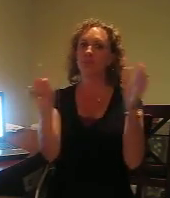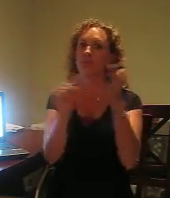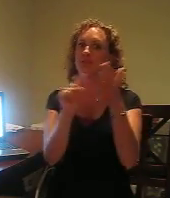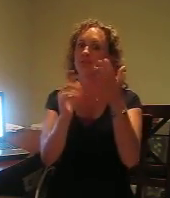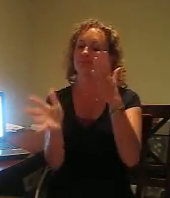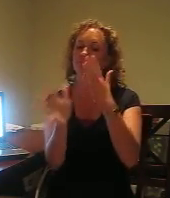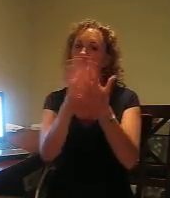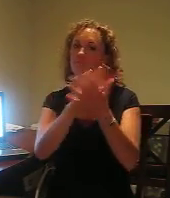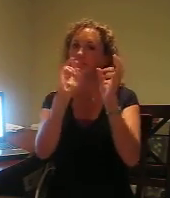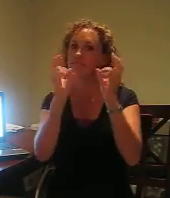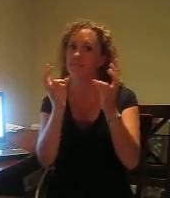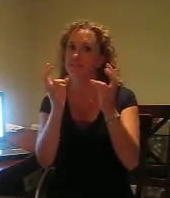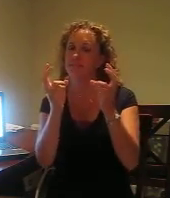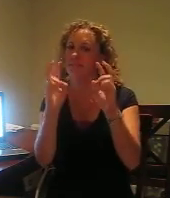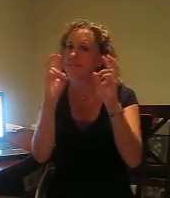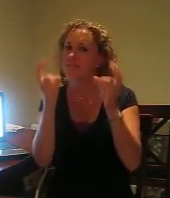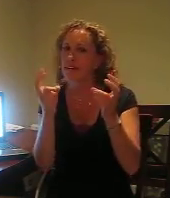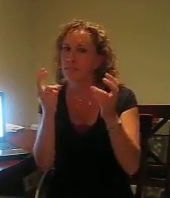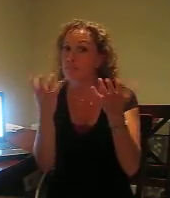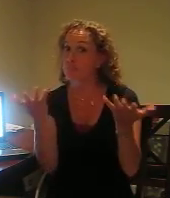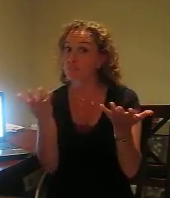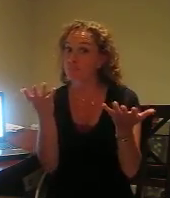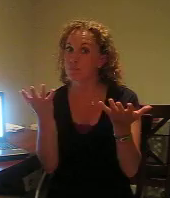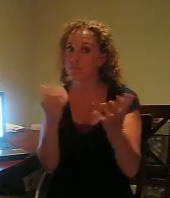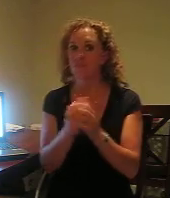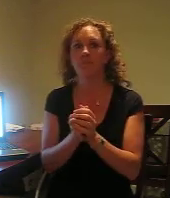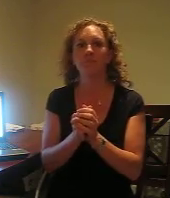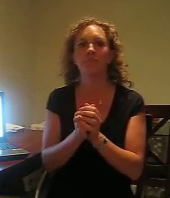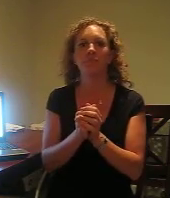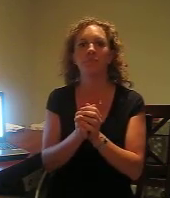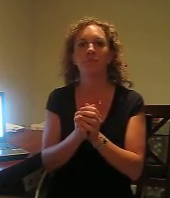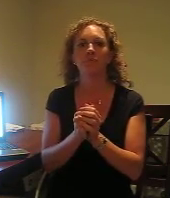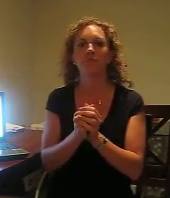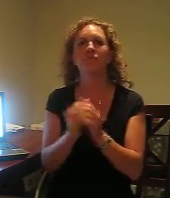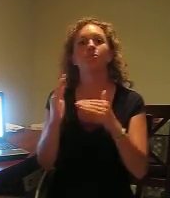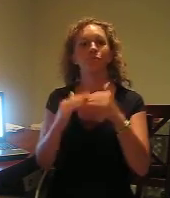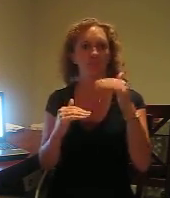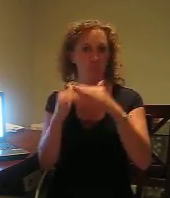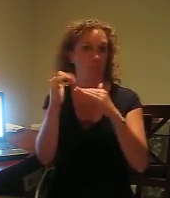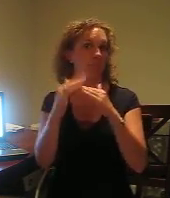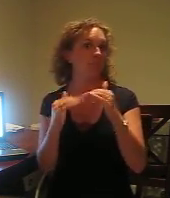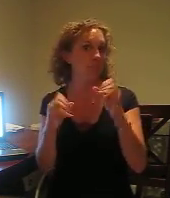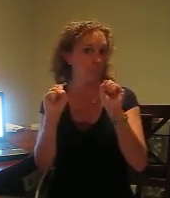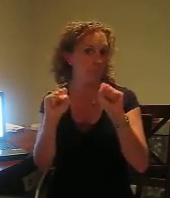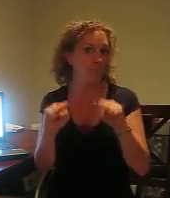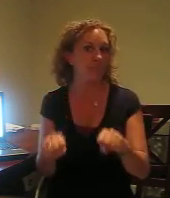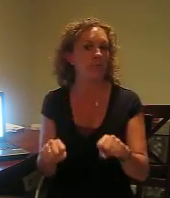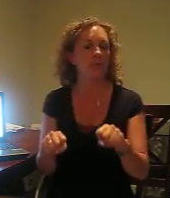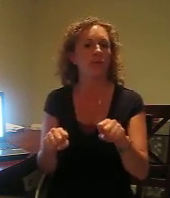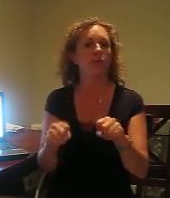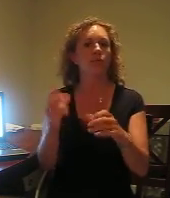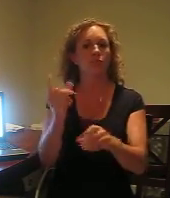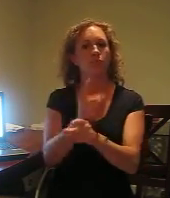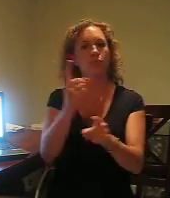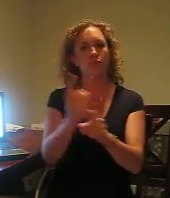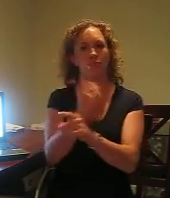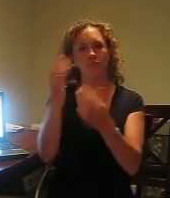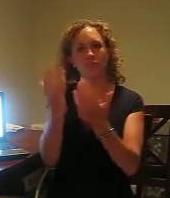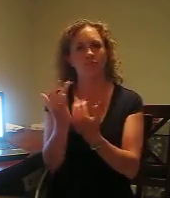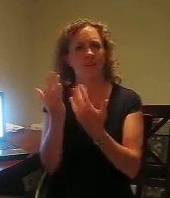topic. And the topic that I'm referring to is the ability to construct a proper fire. When I say construct a proper